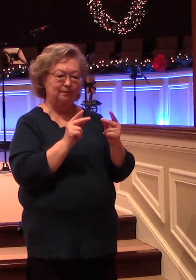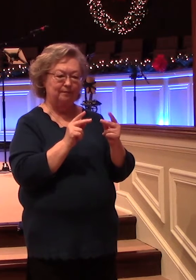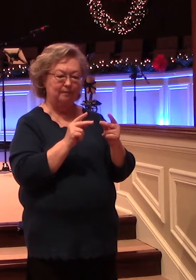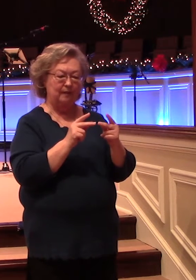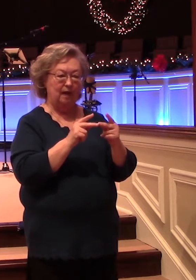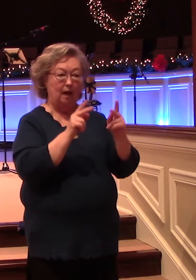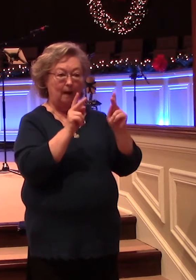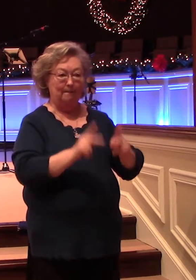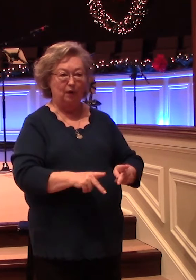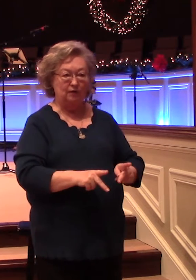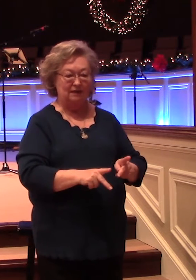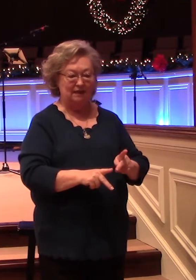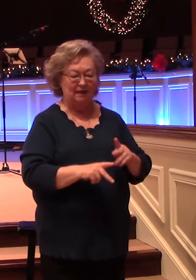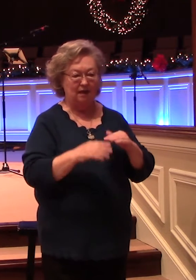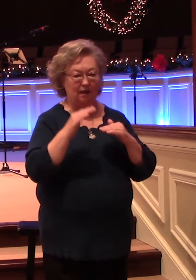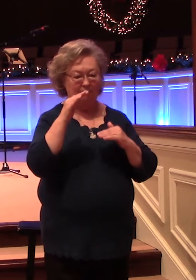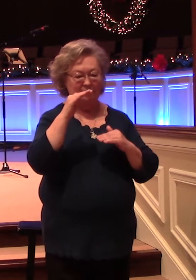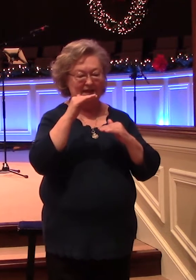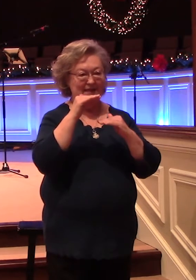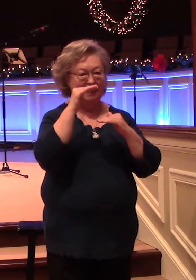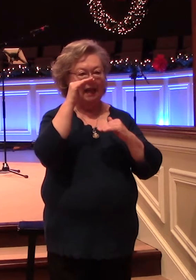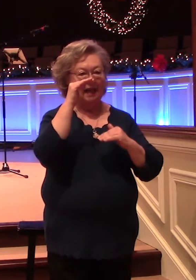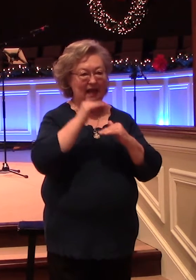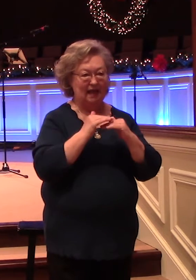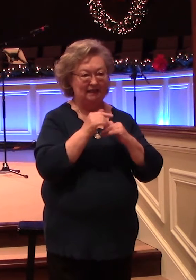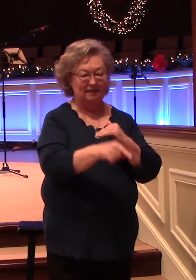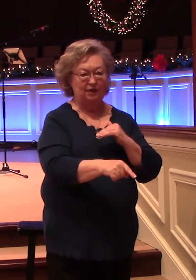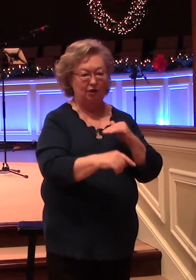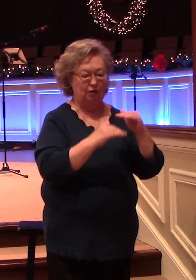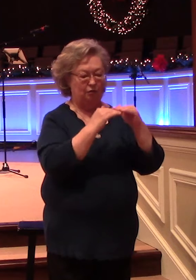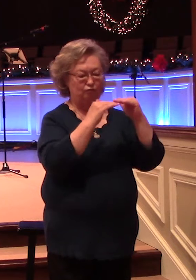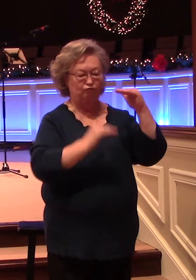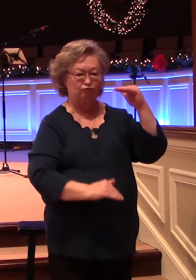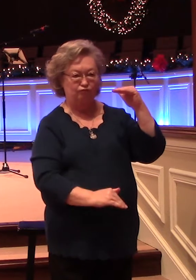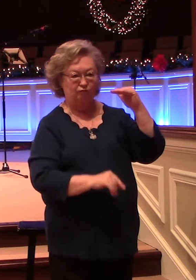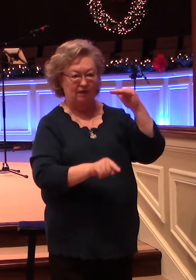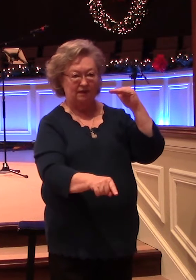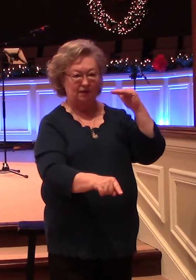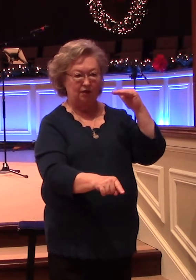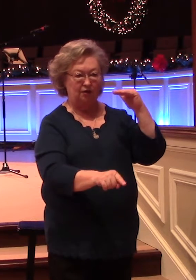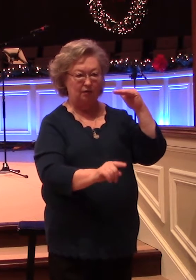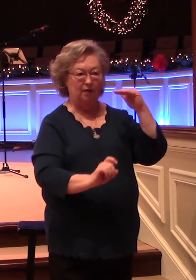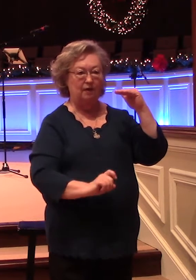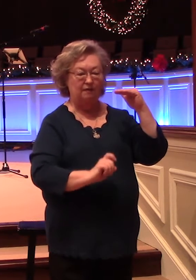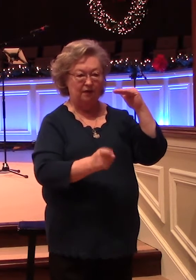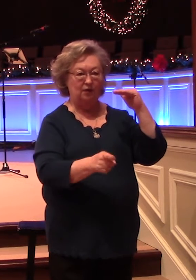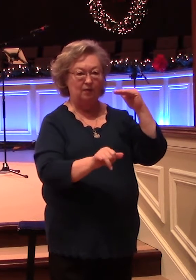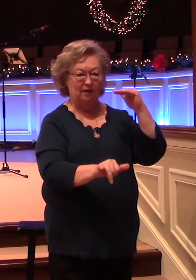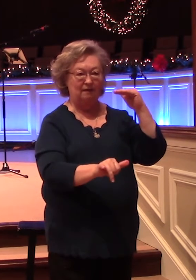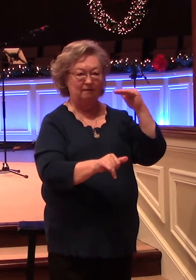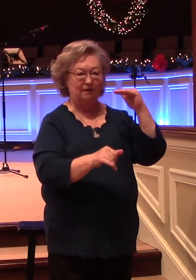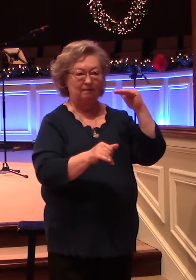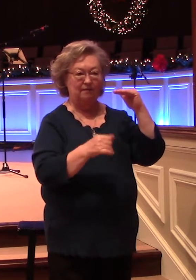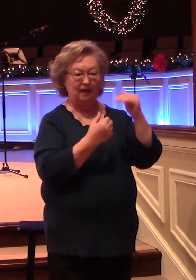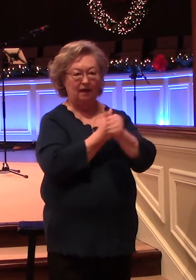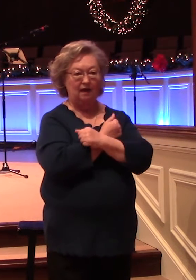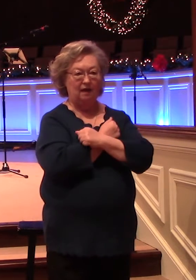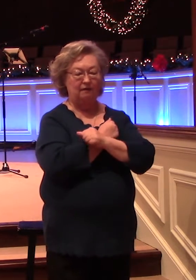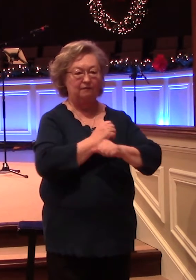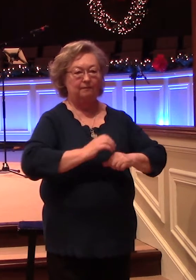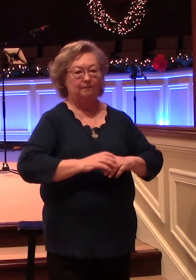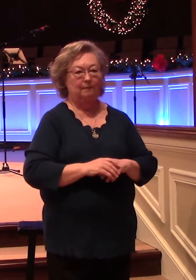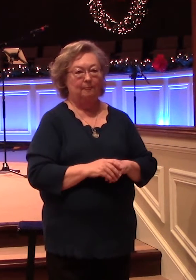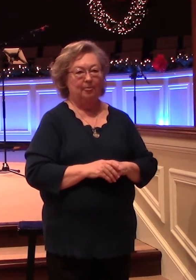of God. And here's what I want you to catch. For John and for the writers of the New Testament, love isn't